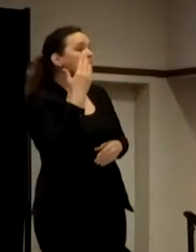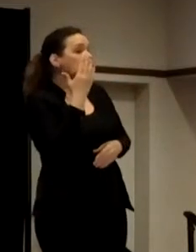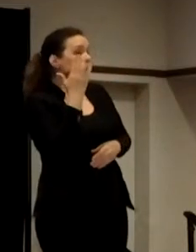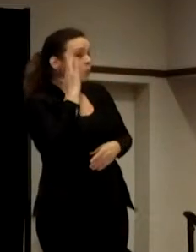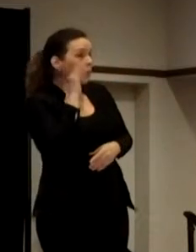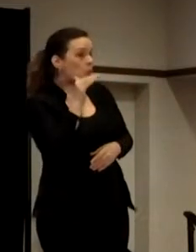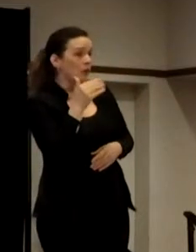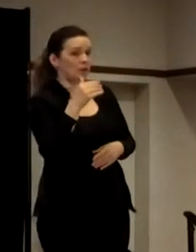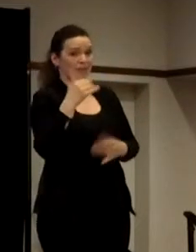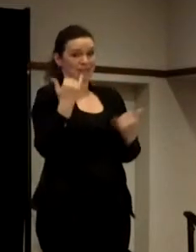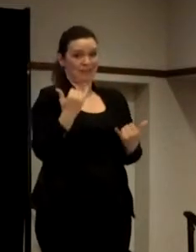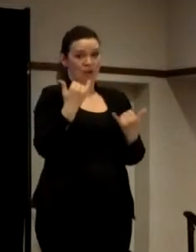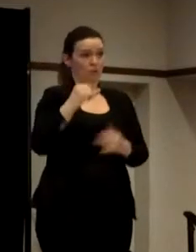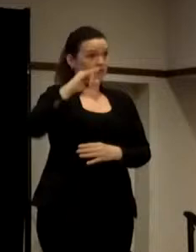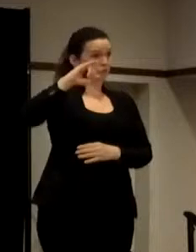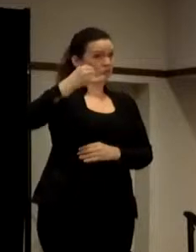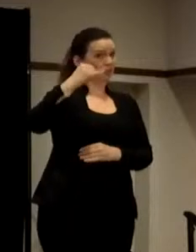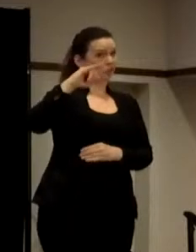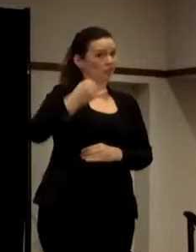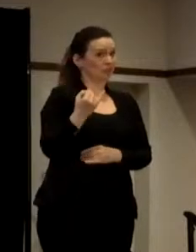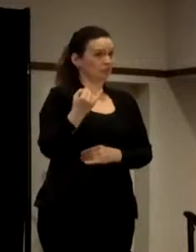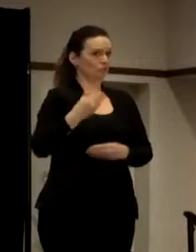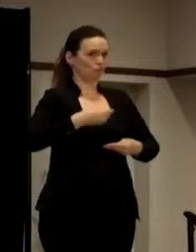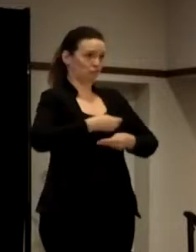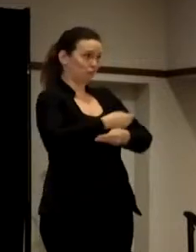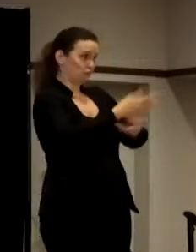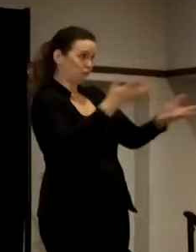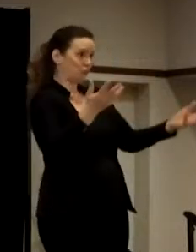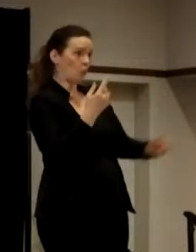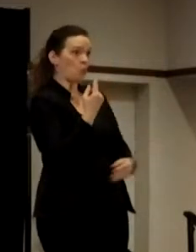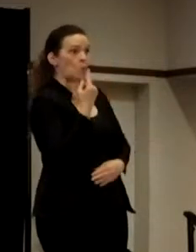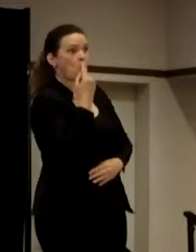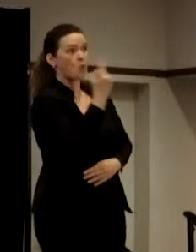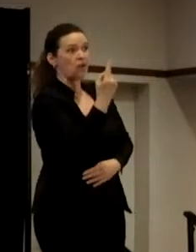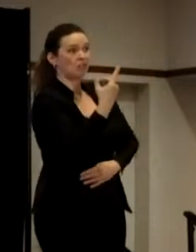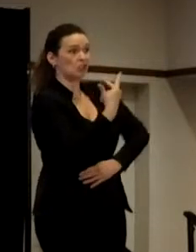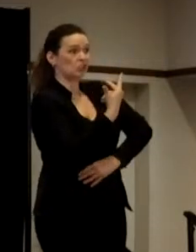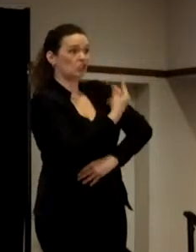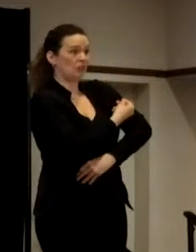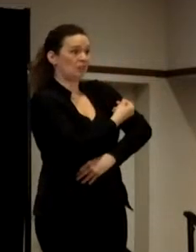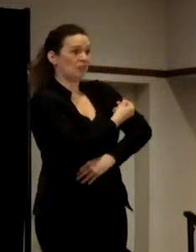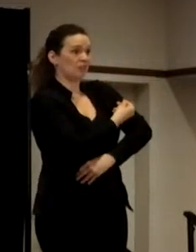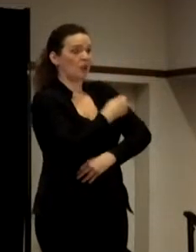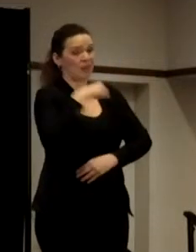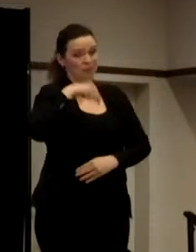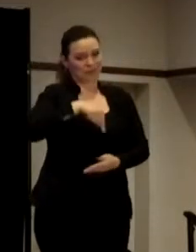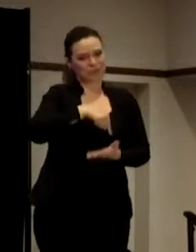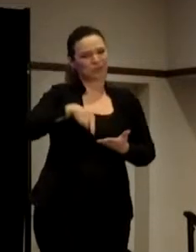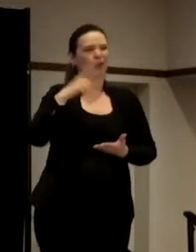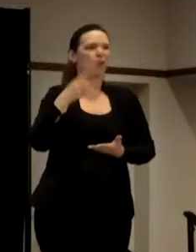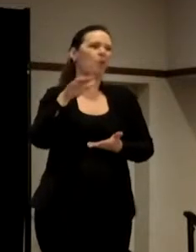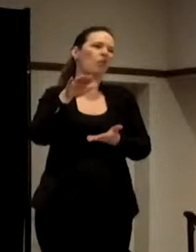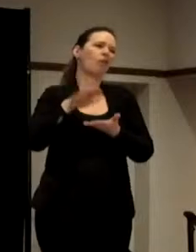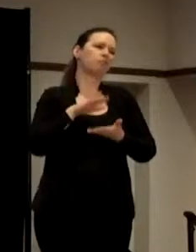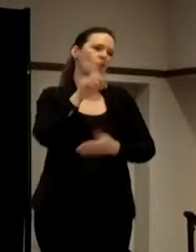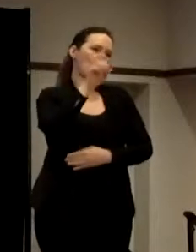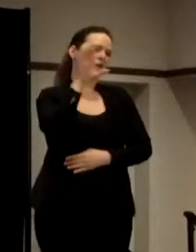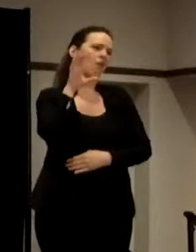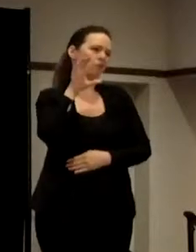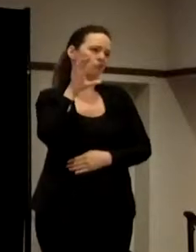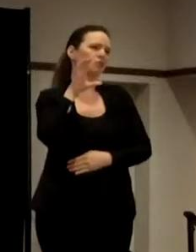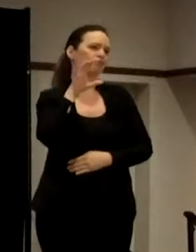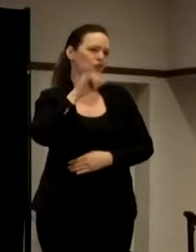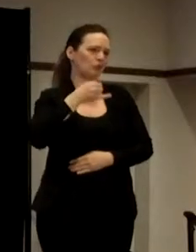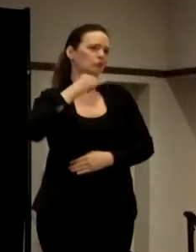to Wednesday. So certainly if the expectation is that we have many more than a